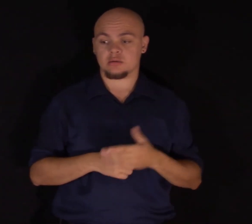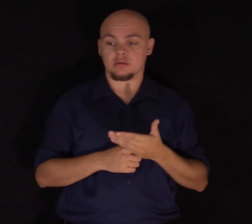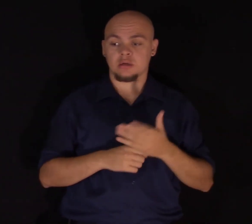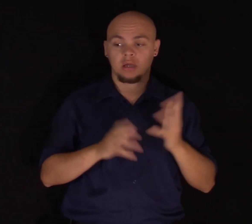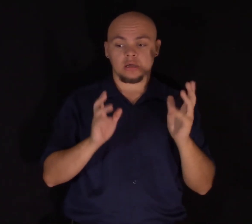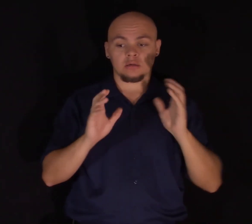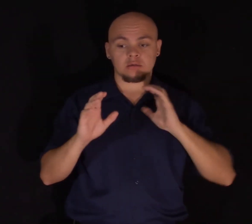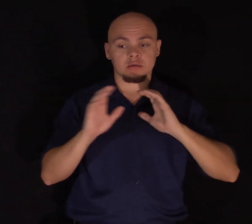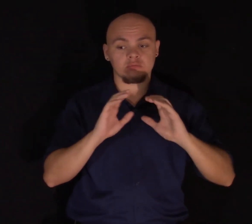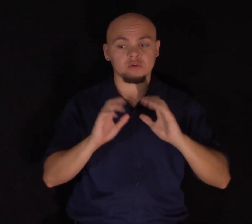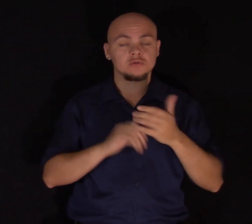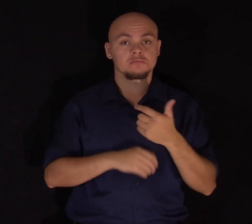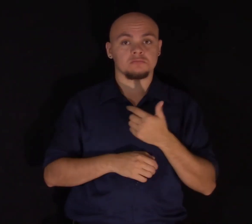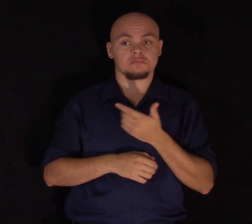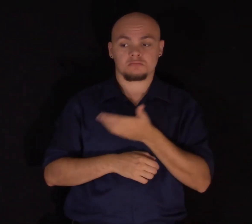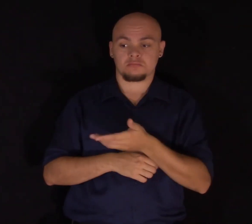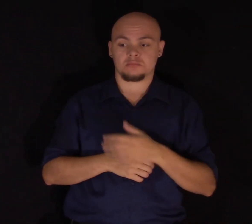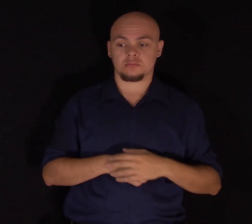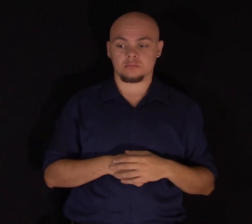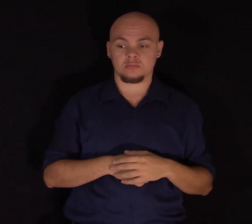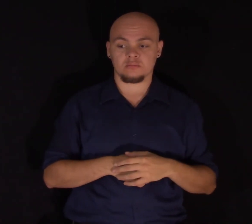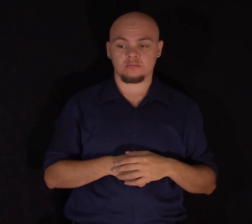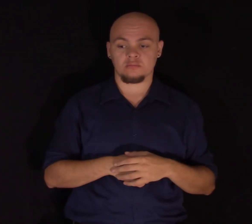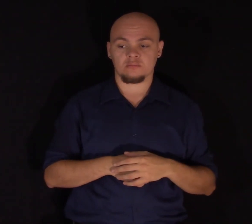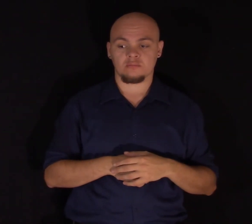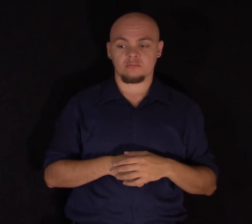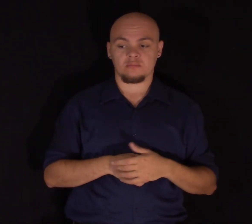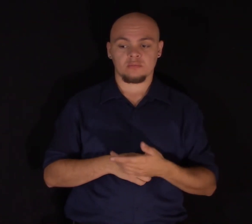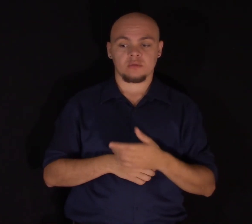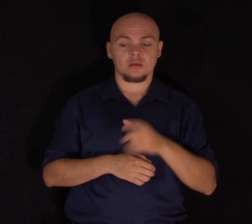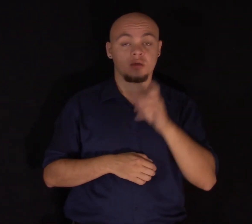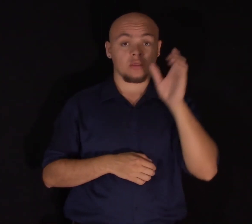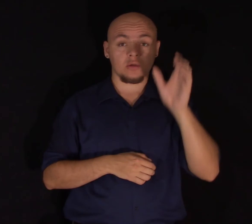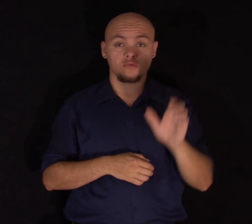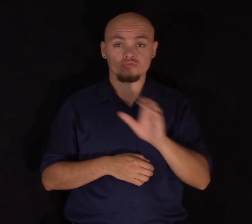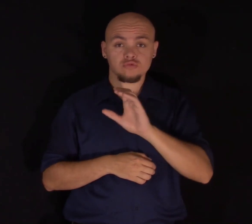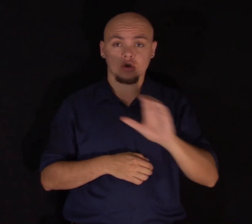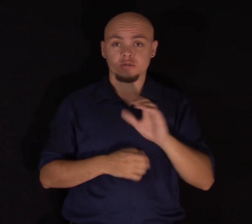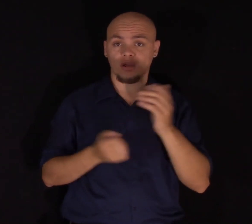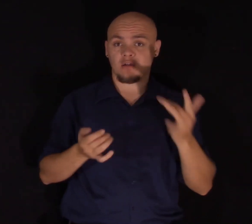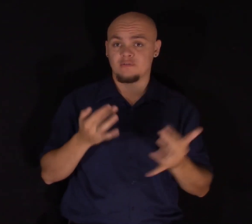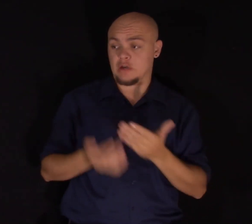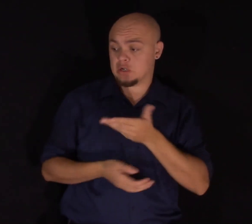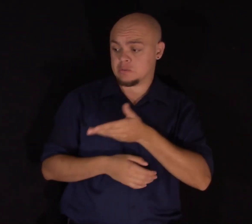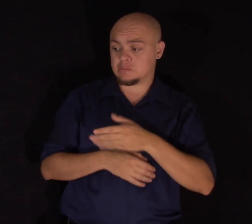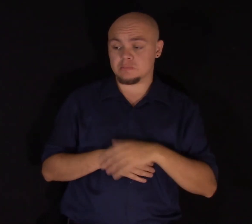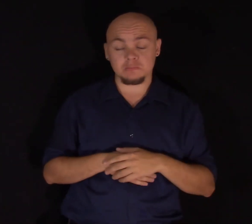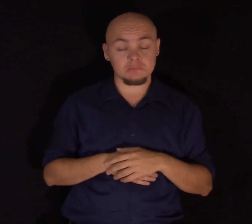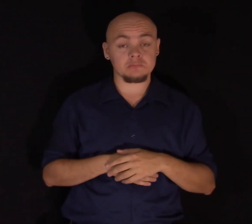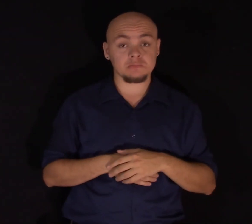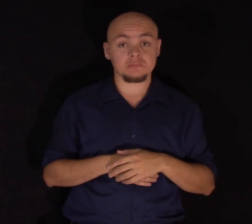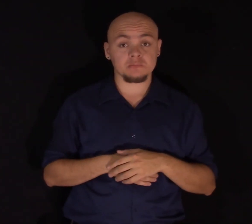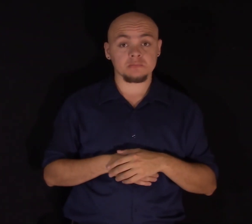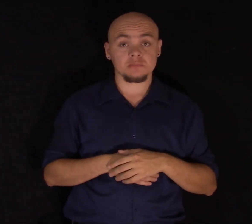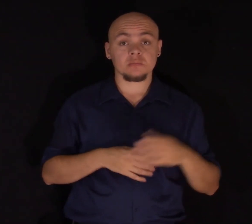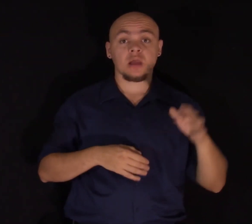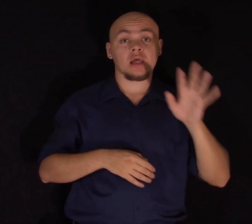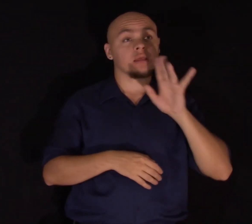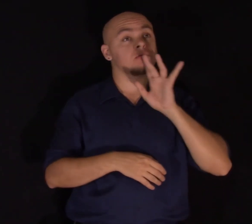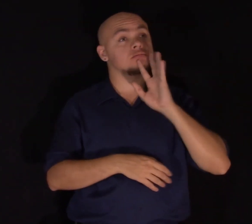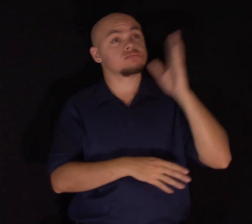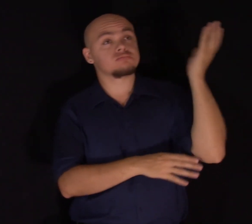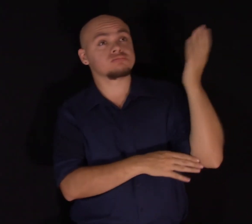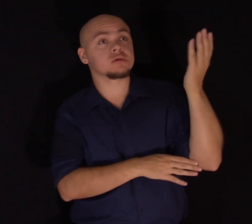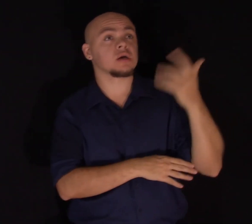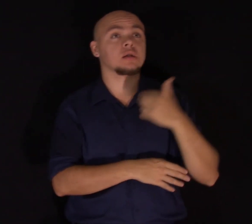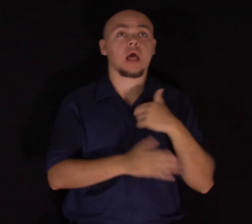with the Klan at a rally. And there's a rally with the cross on fire. Now, they would give speeches. I would